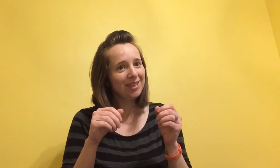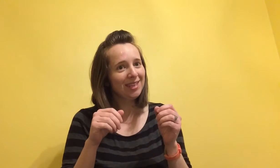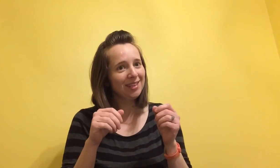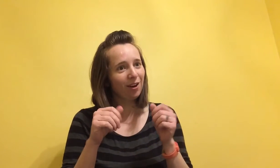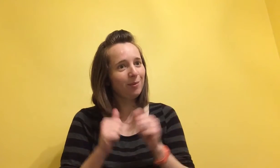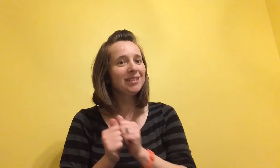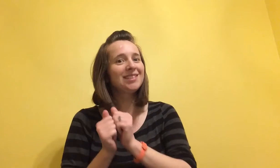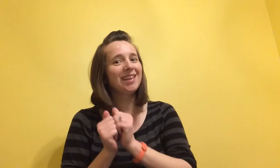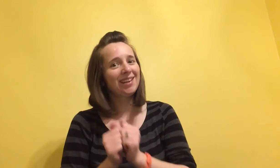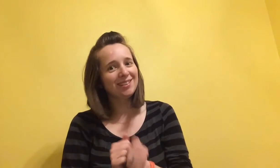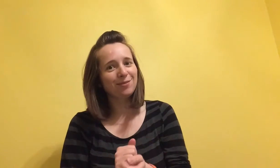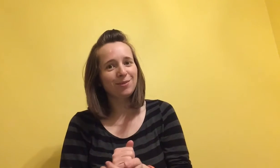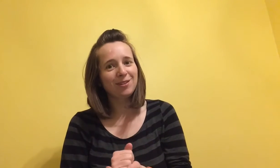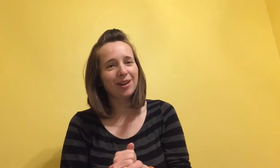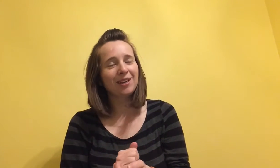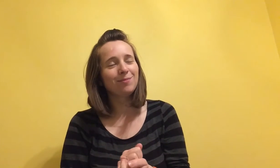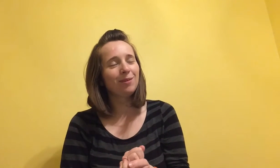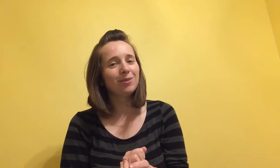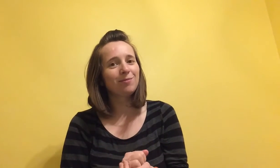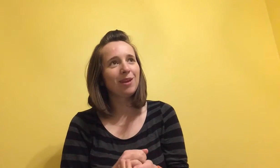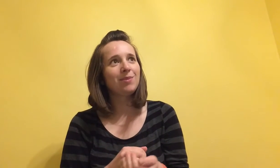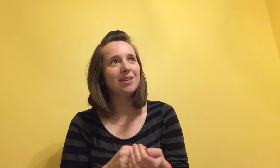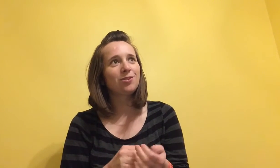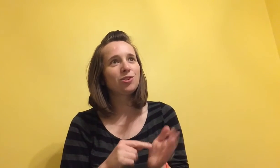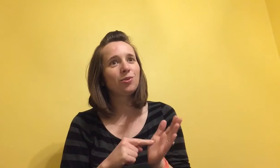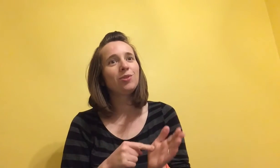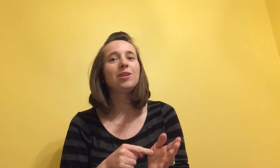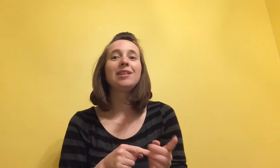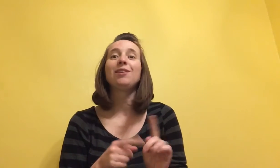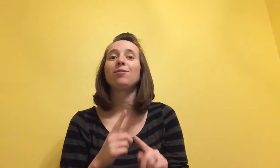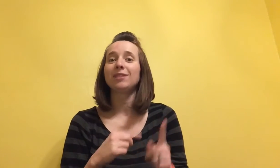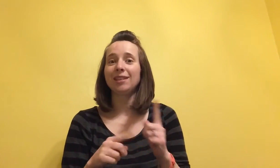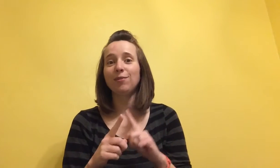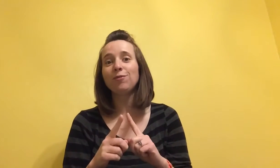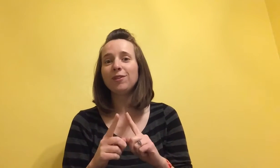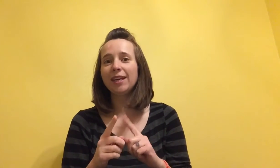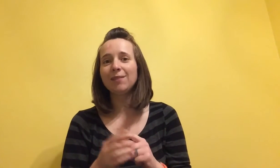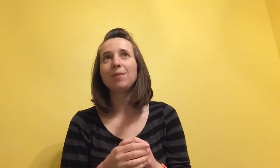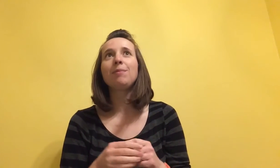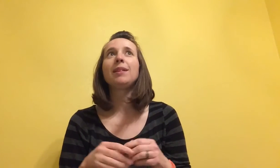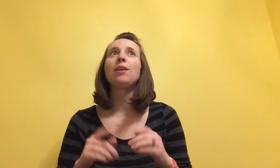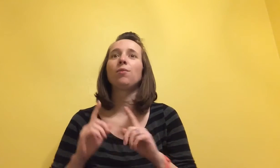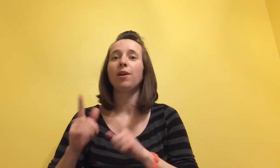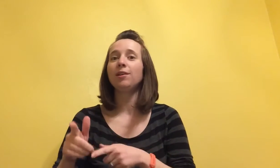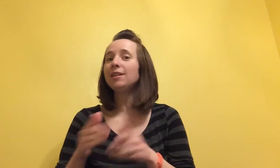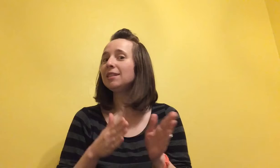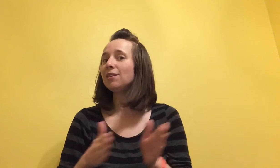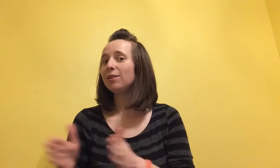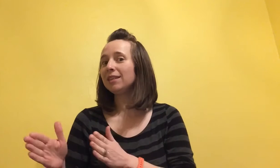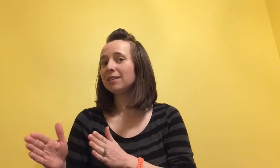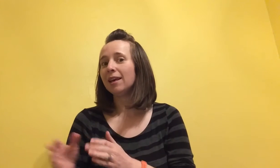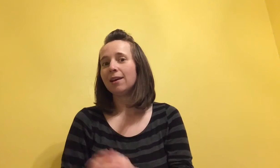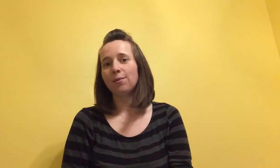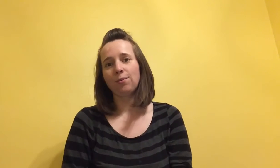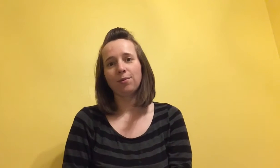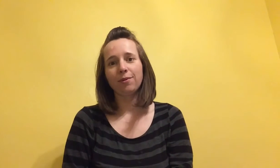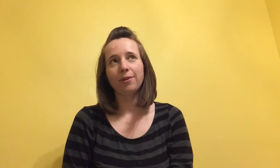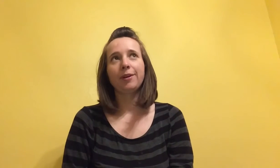the comments, and I can be able to maybe show you either the sign for that, maybe later on in the series,